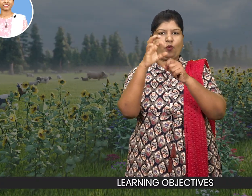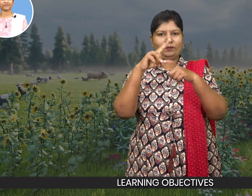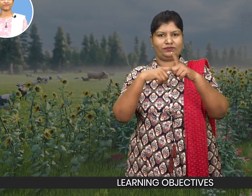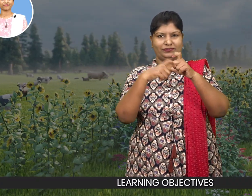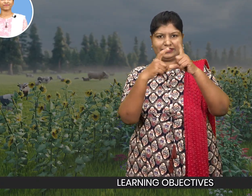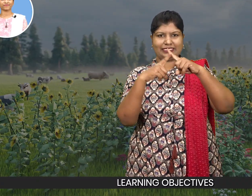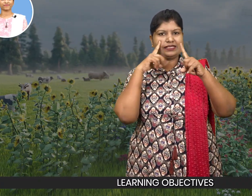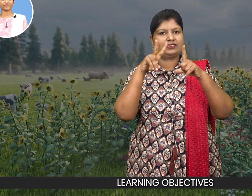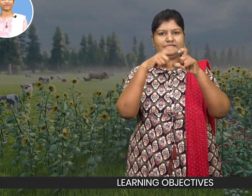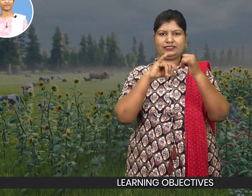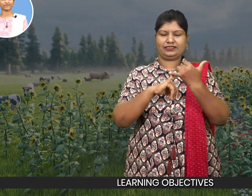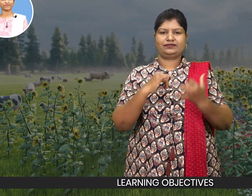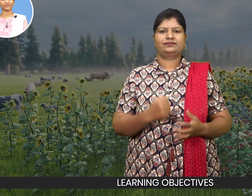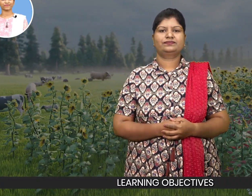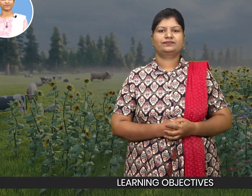objectives.